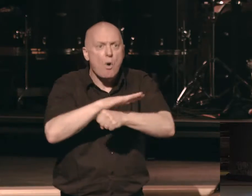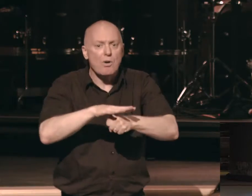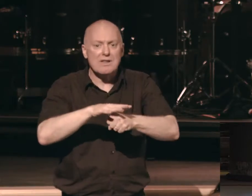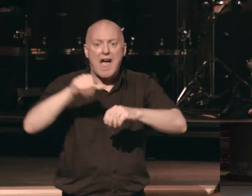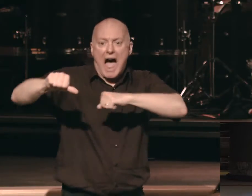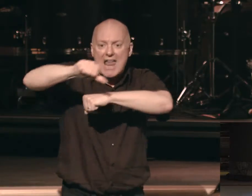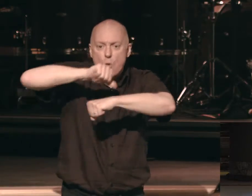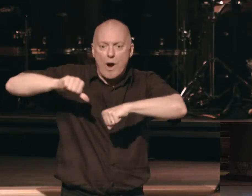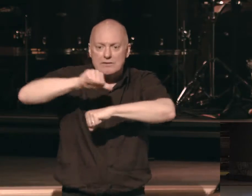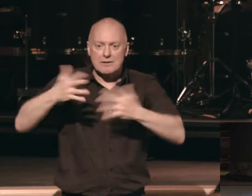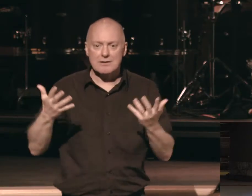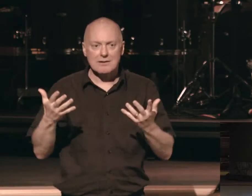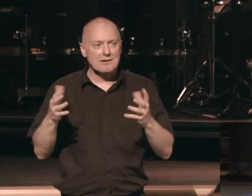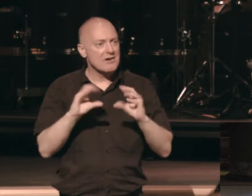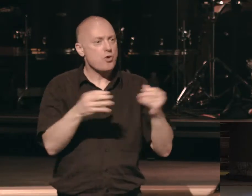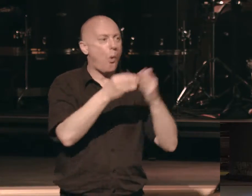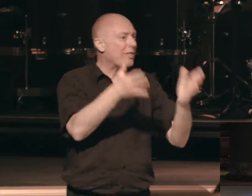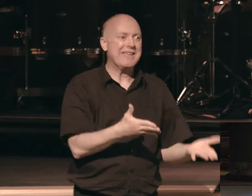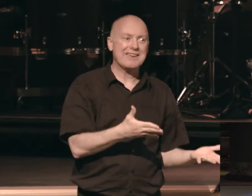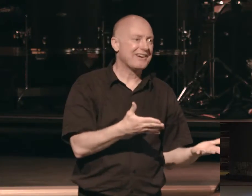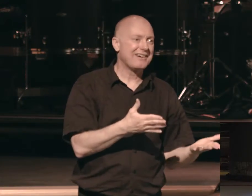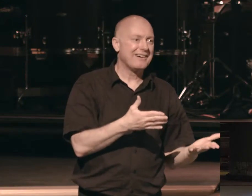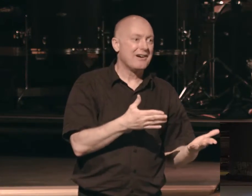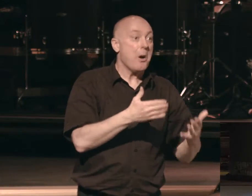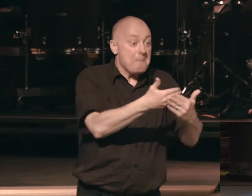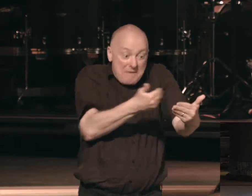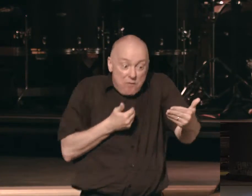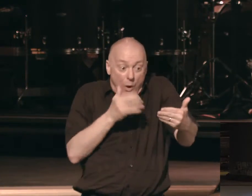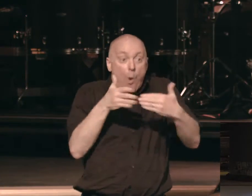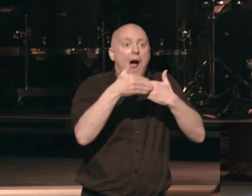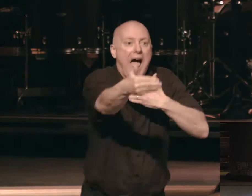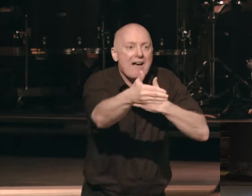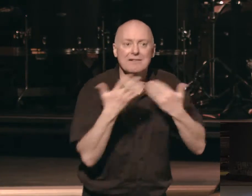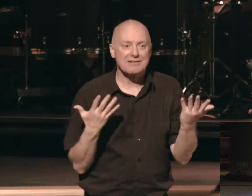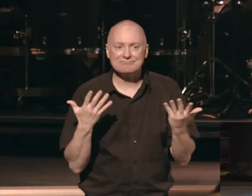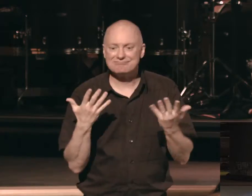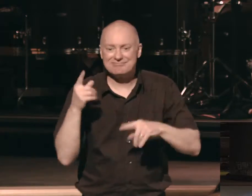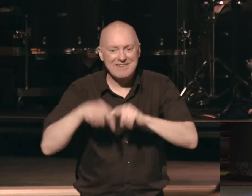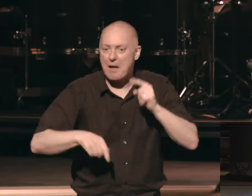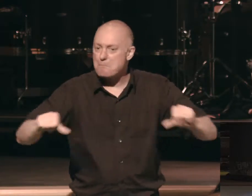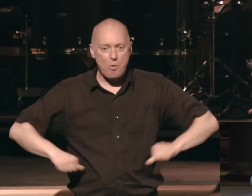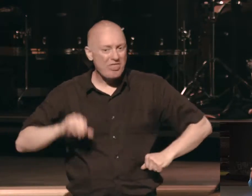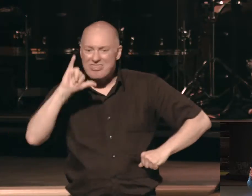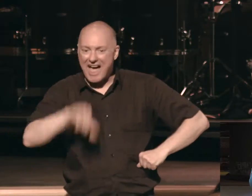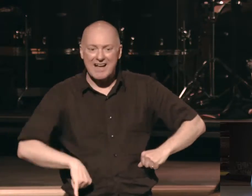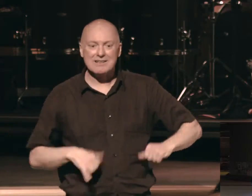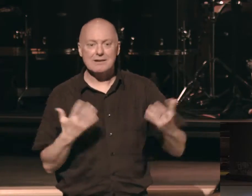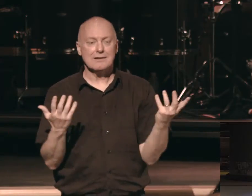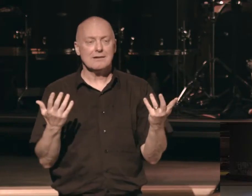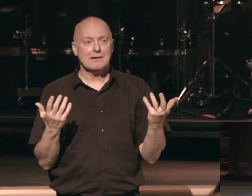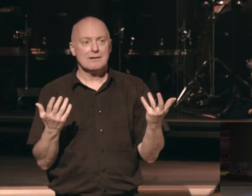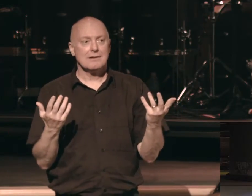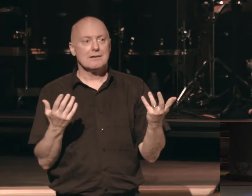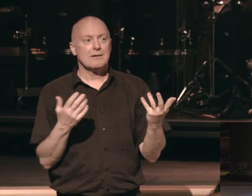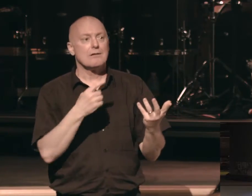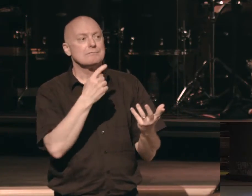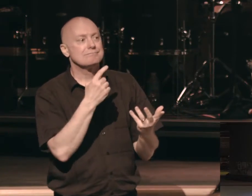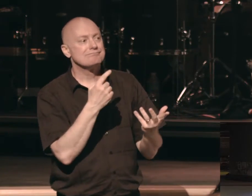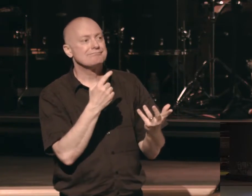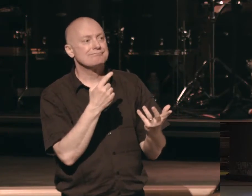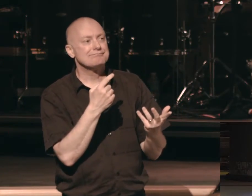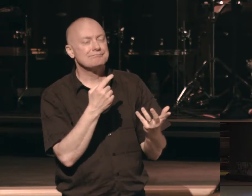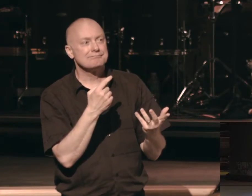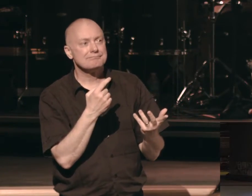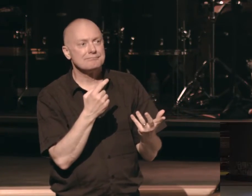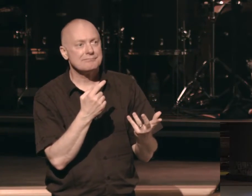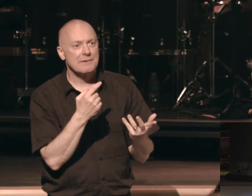fully anointed. No leader can boast either before or after Jesus Christ, because the one who boasts of such things are only